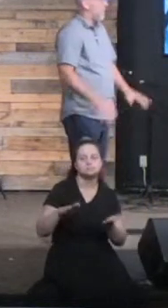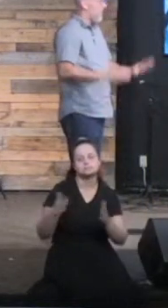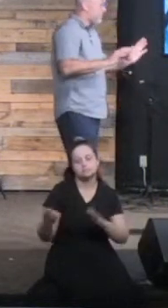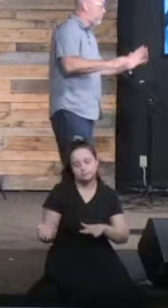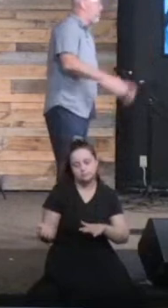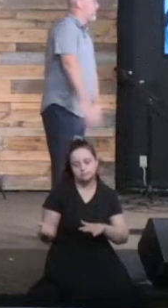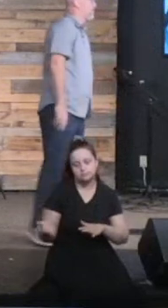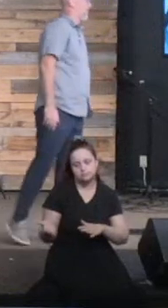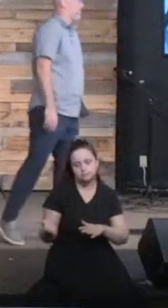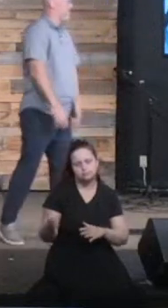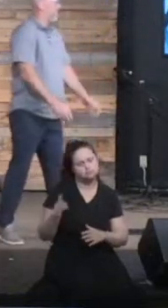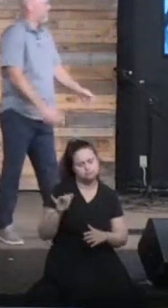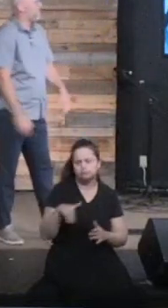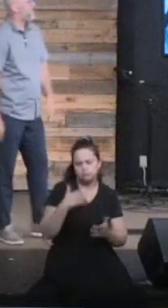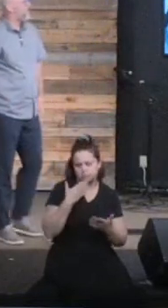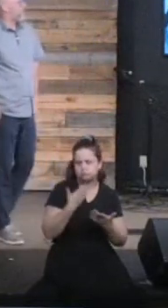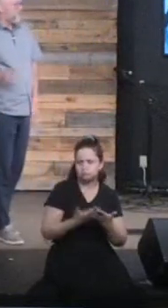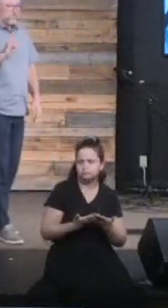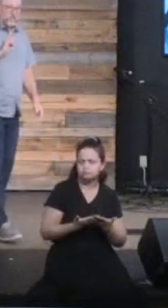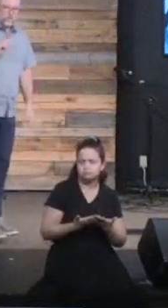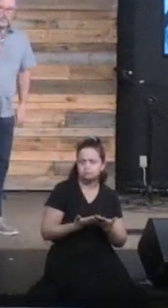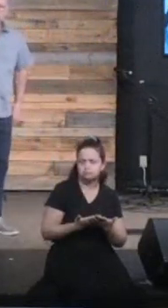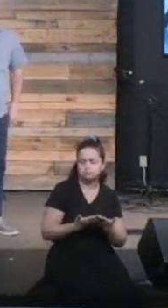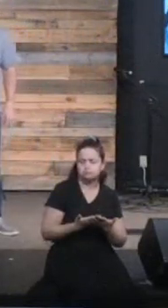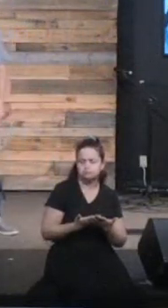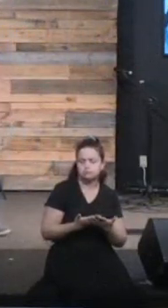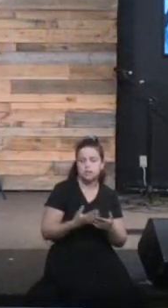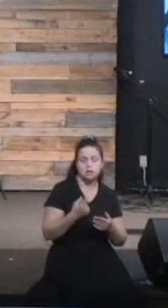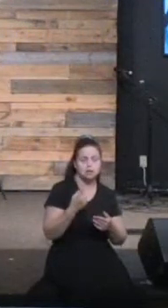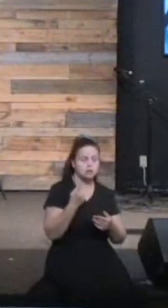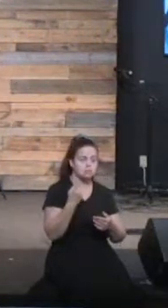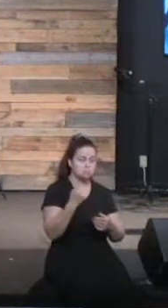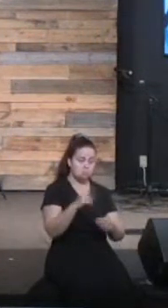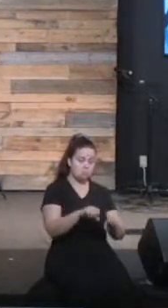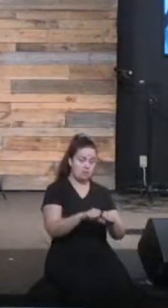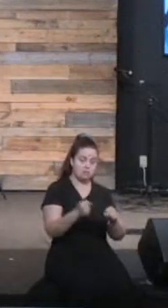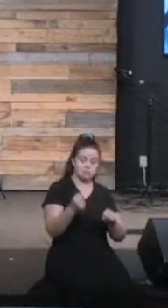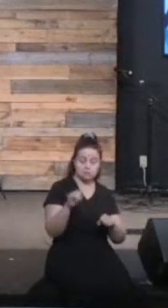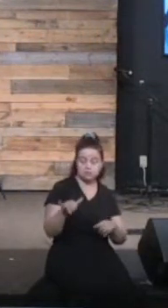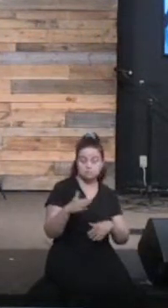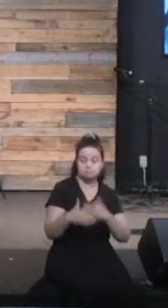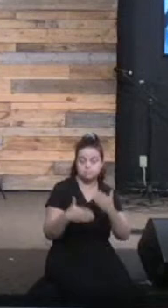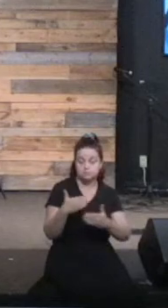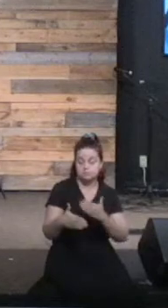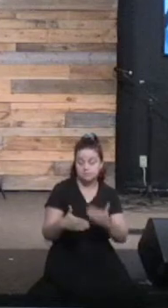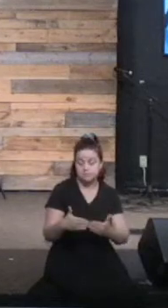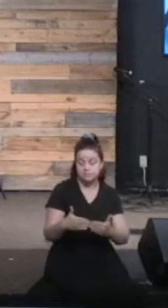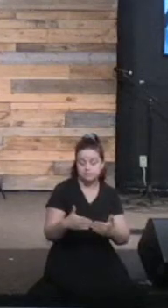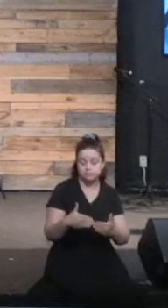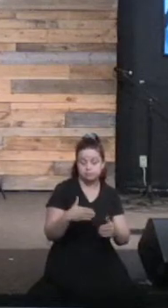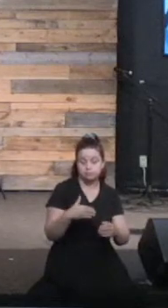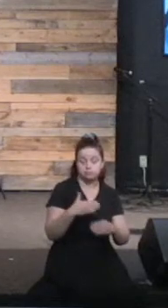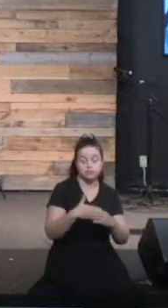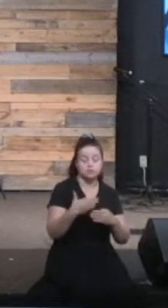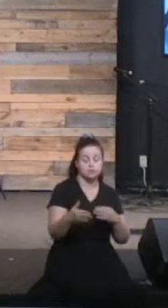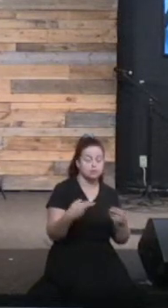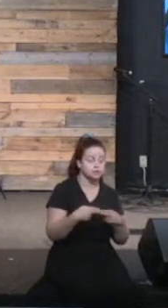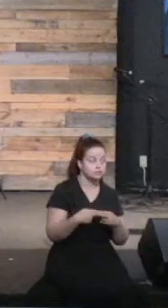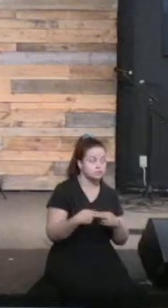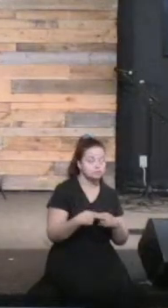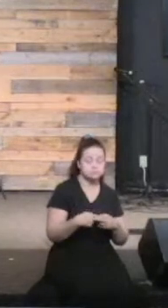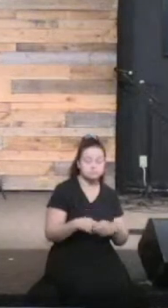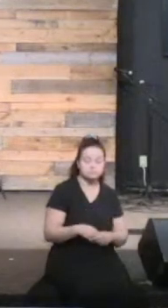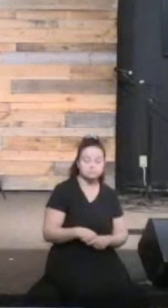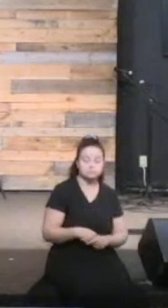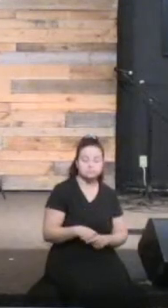and that's pretty good but there's one that breaks the pattern let's go to the next slide